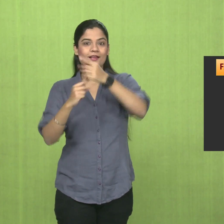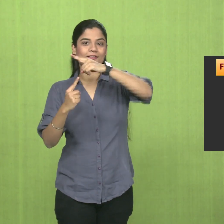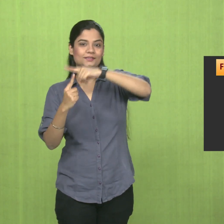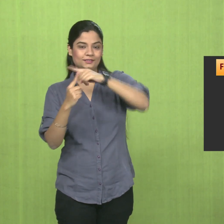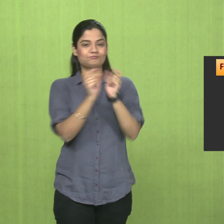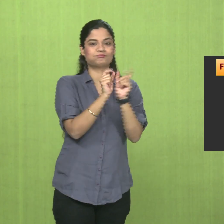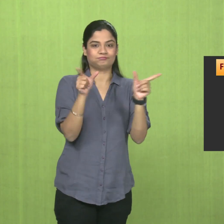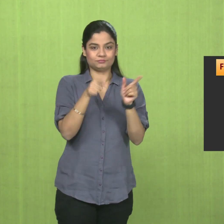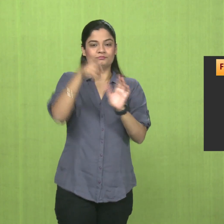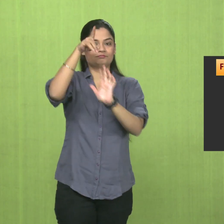management.